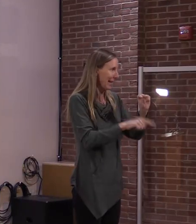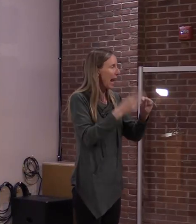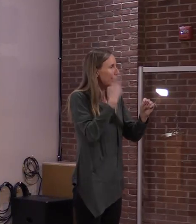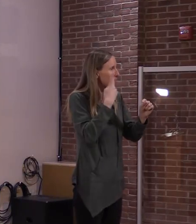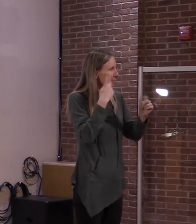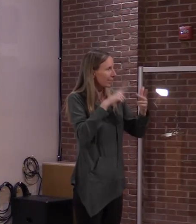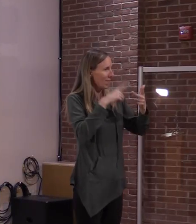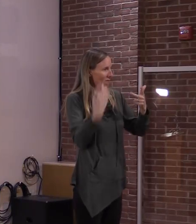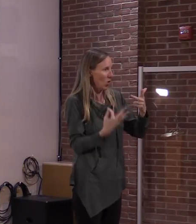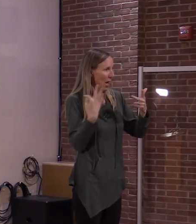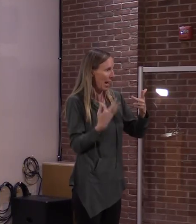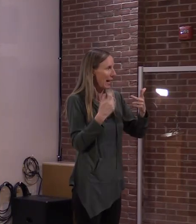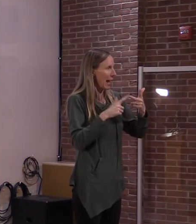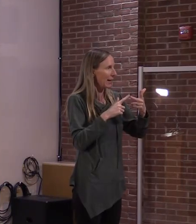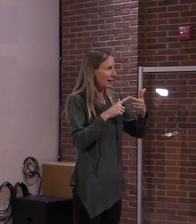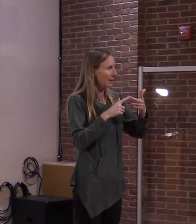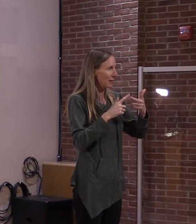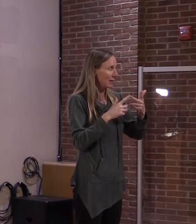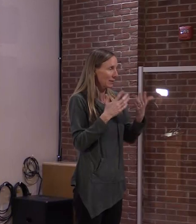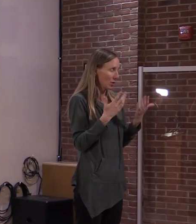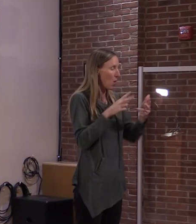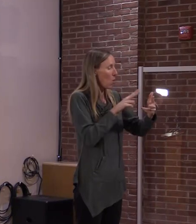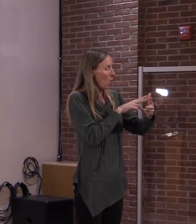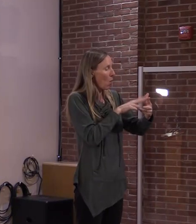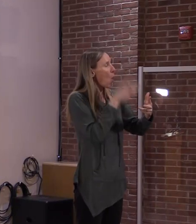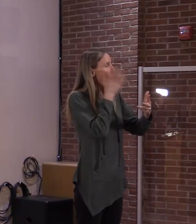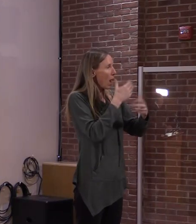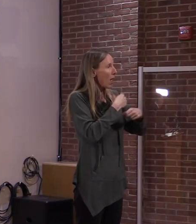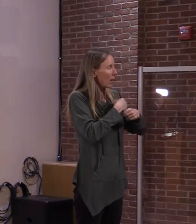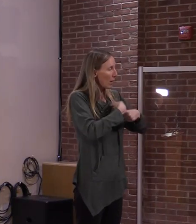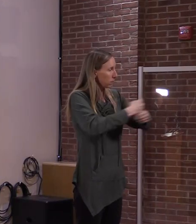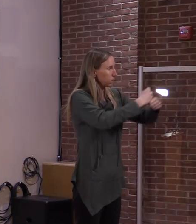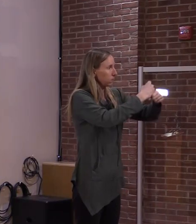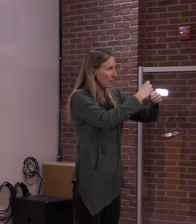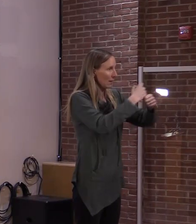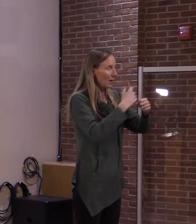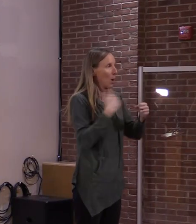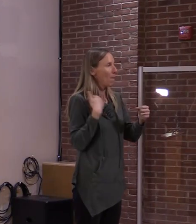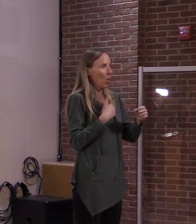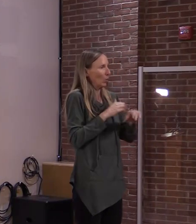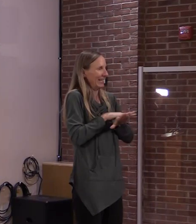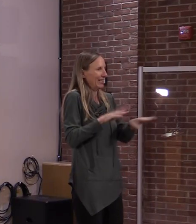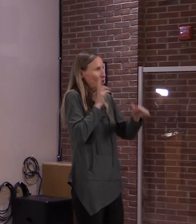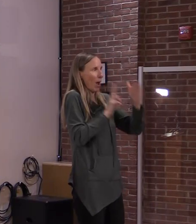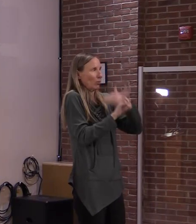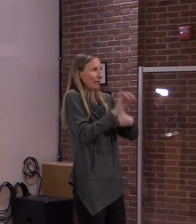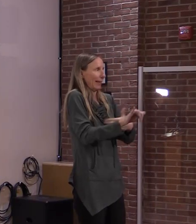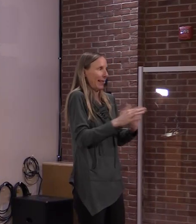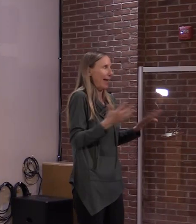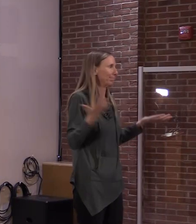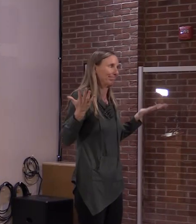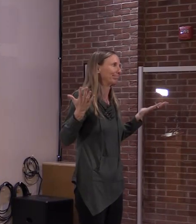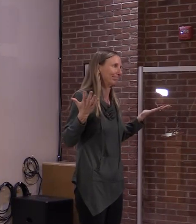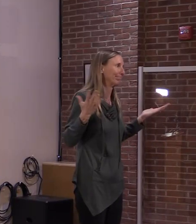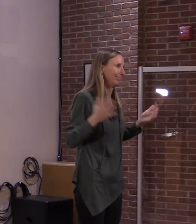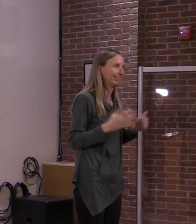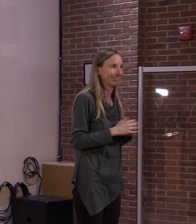over the next 2 months. So we didn't build all of that in, is what I'm trying to say, Aaron.